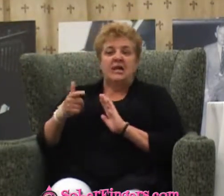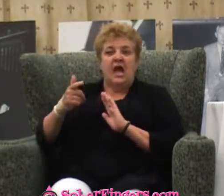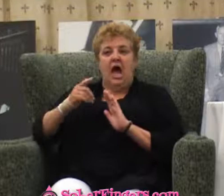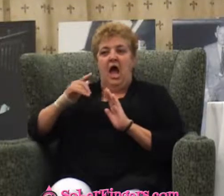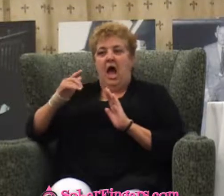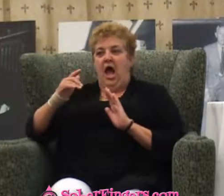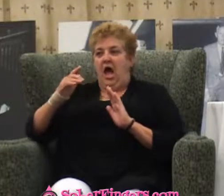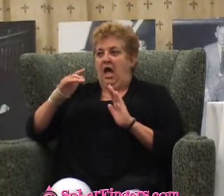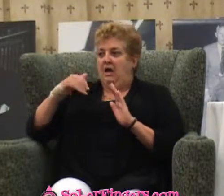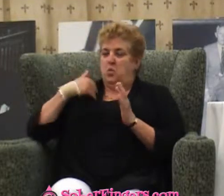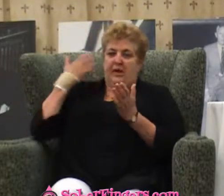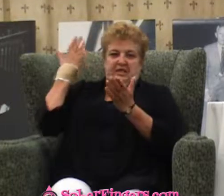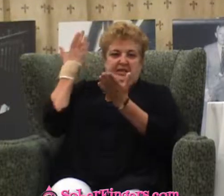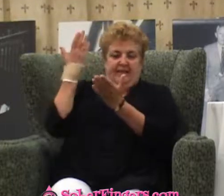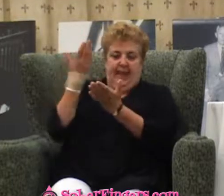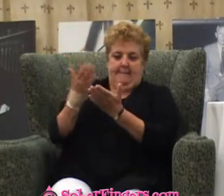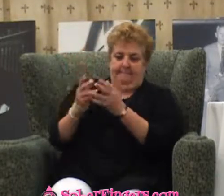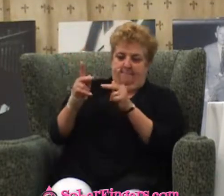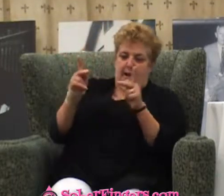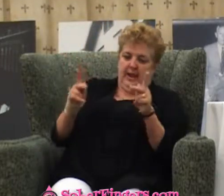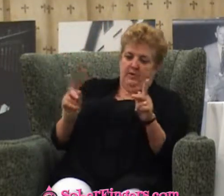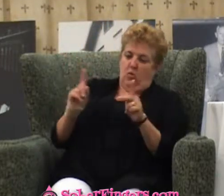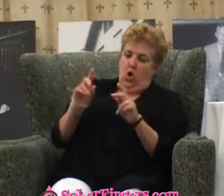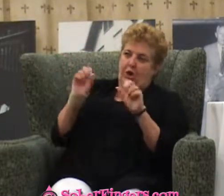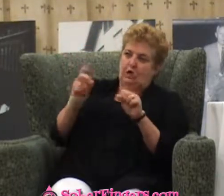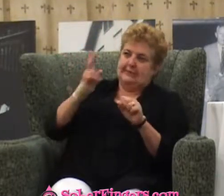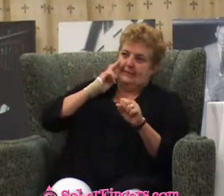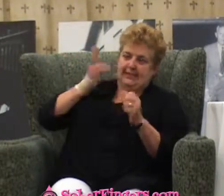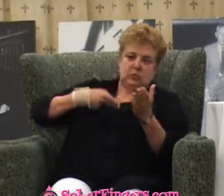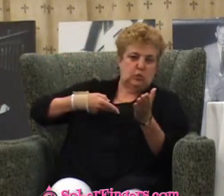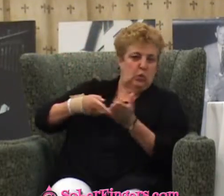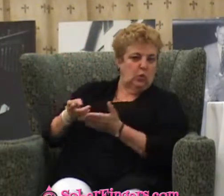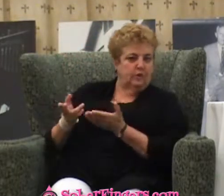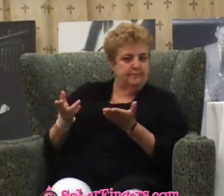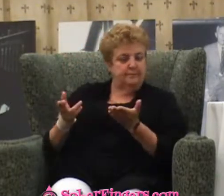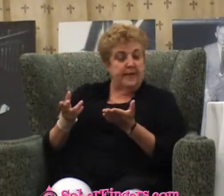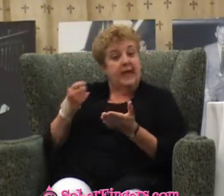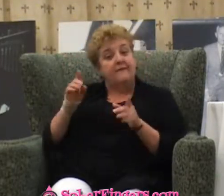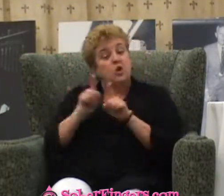able to see the truth. Because if you're like me as an alcoholic,